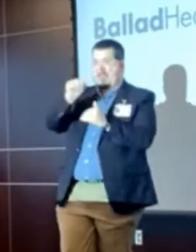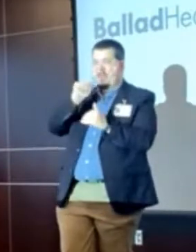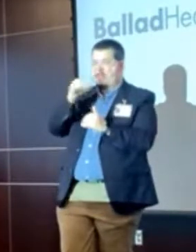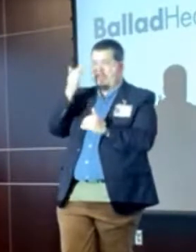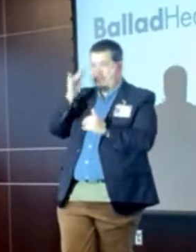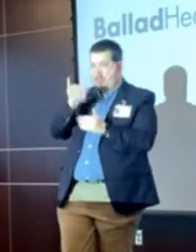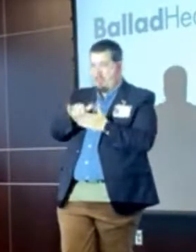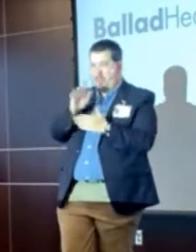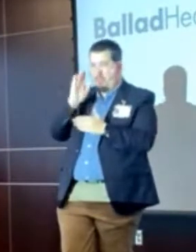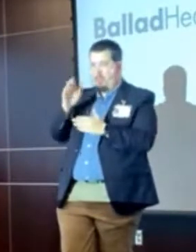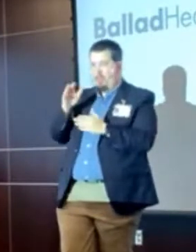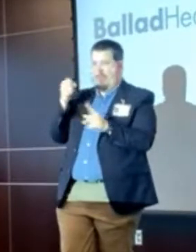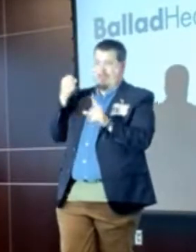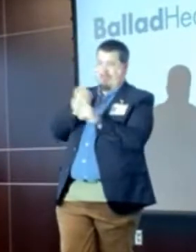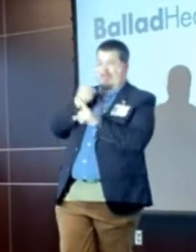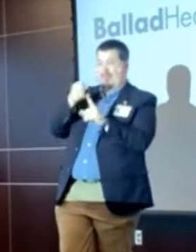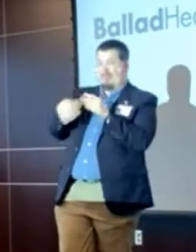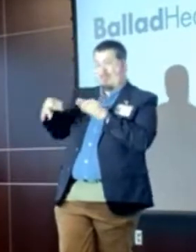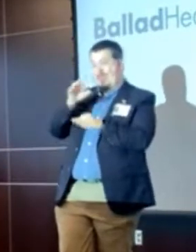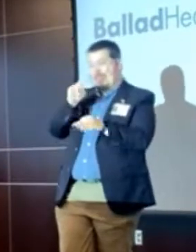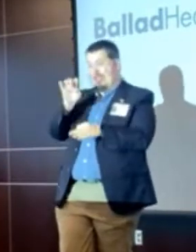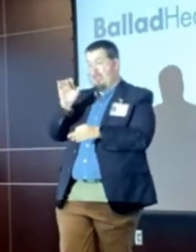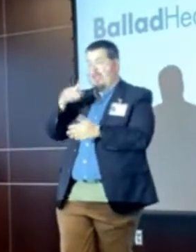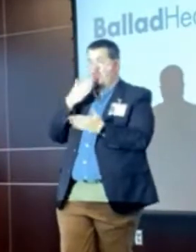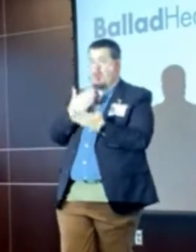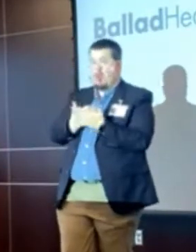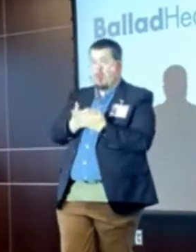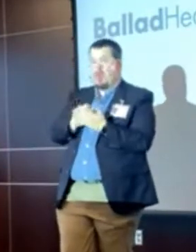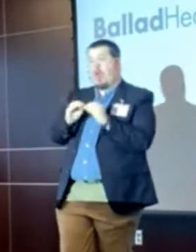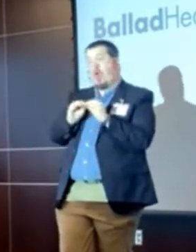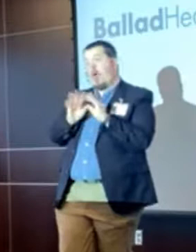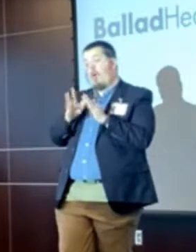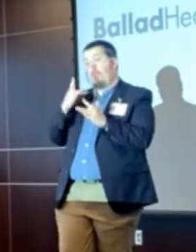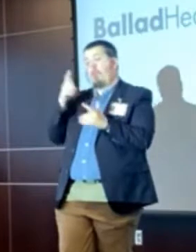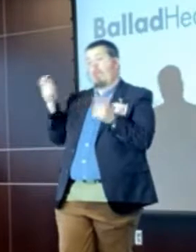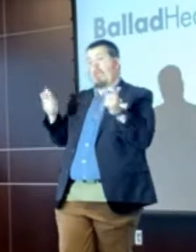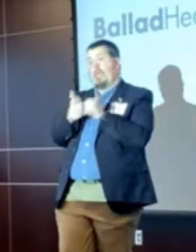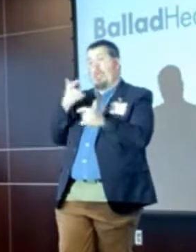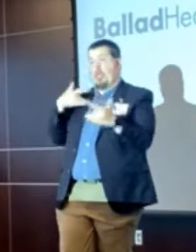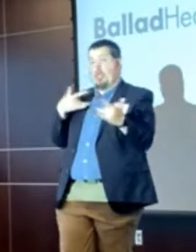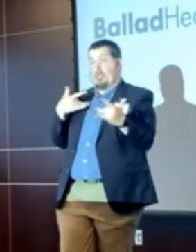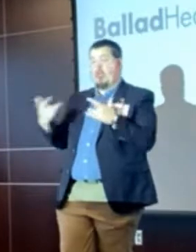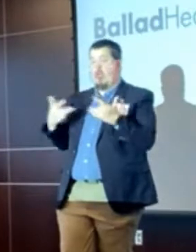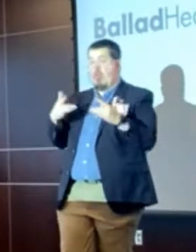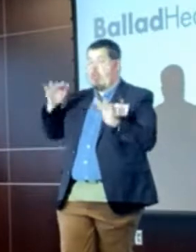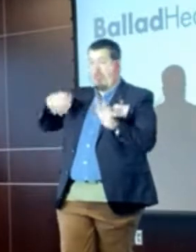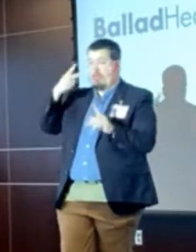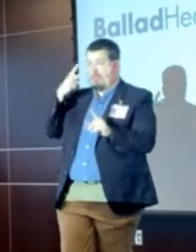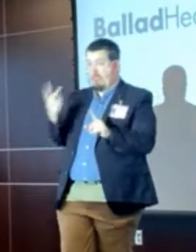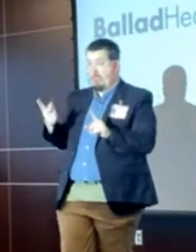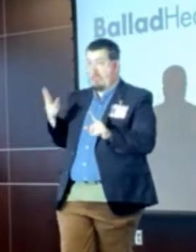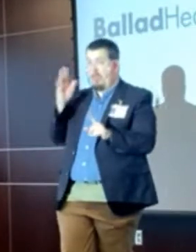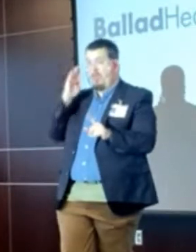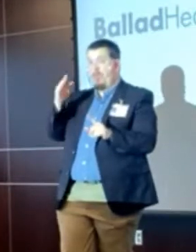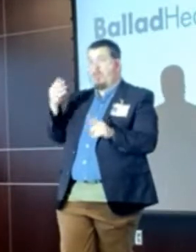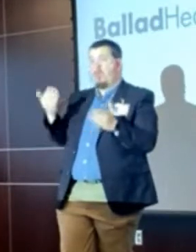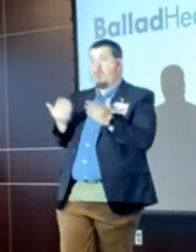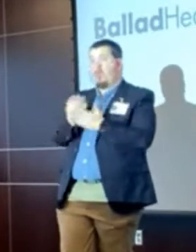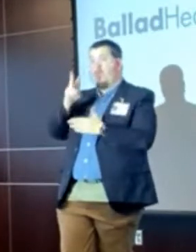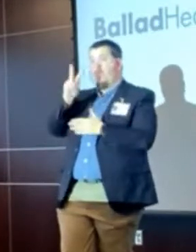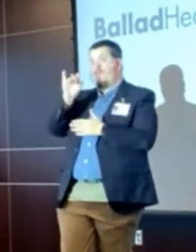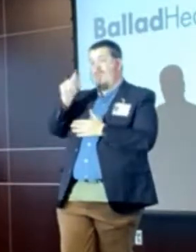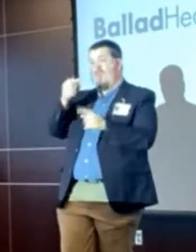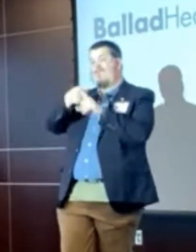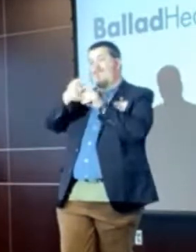seem to be that it's going to come and replace Delta, which is good. Obviously, the biggest concern we would have, which we have not seen, would be a variant off